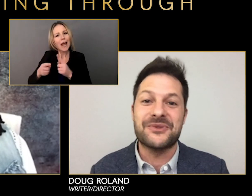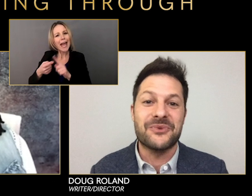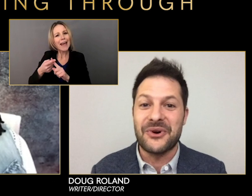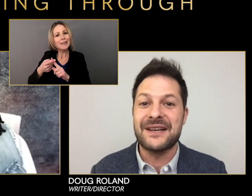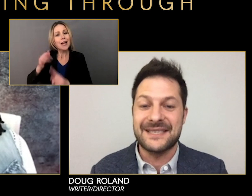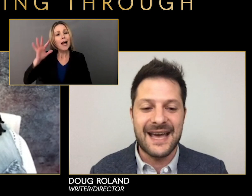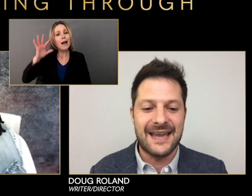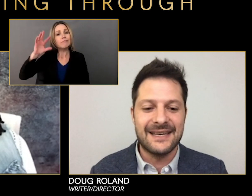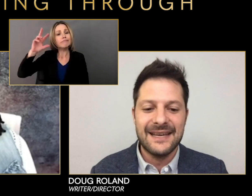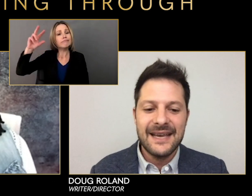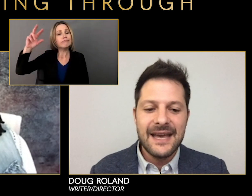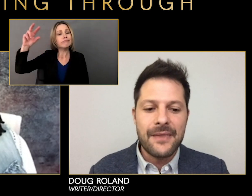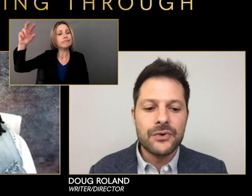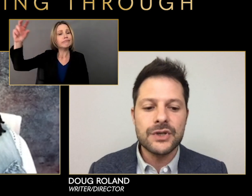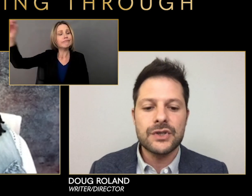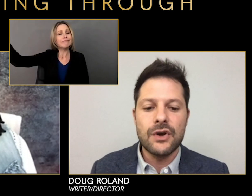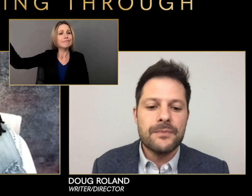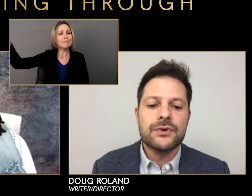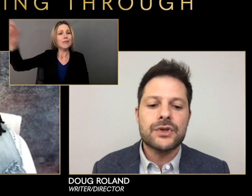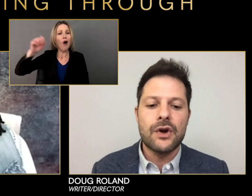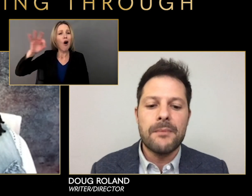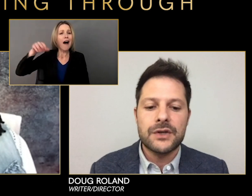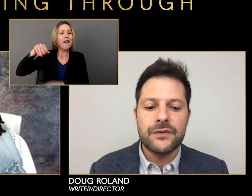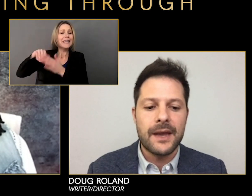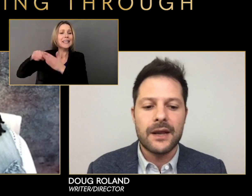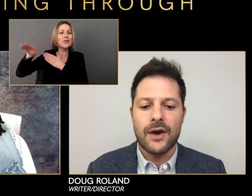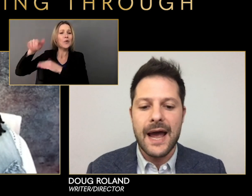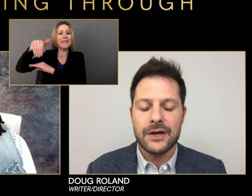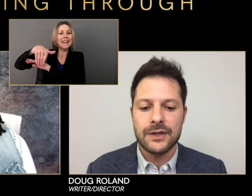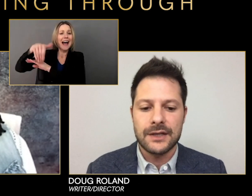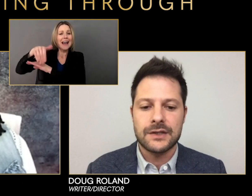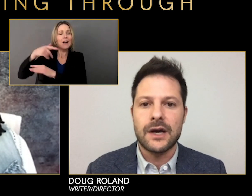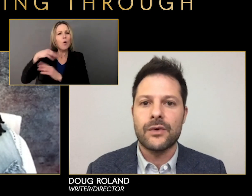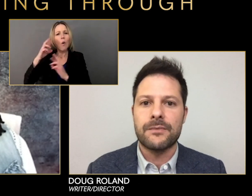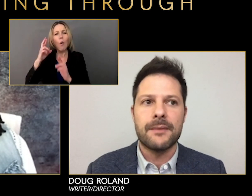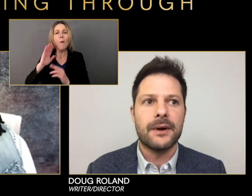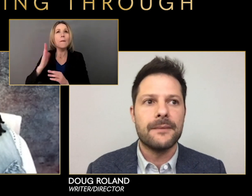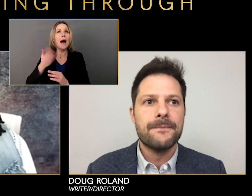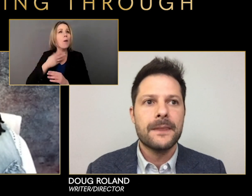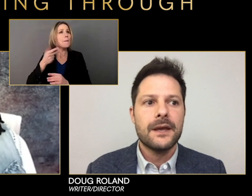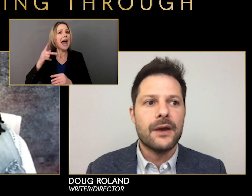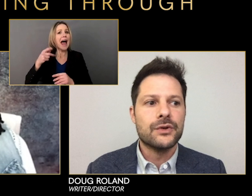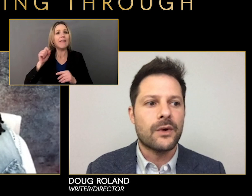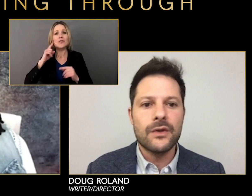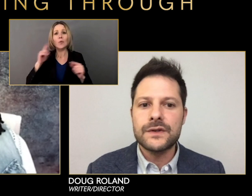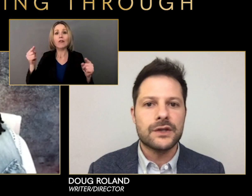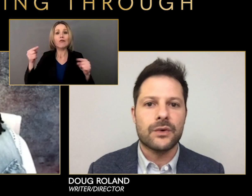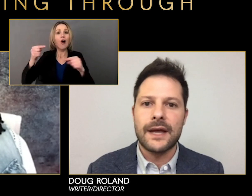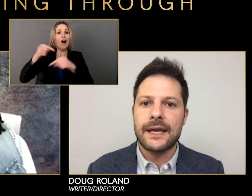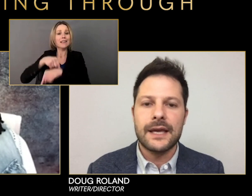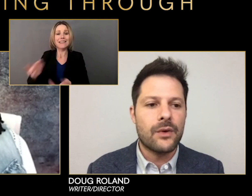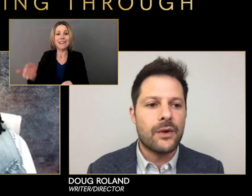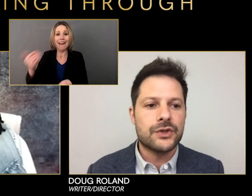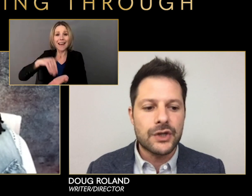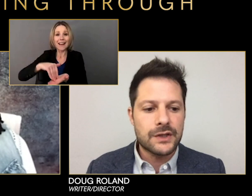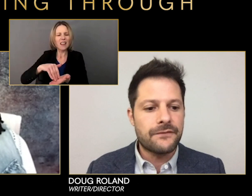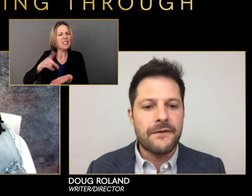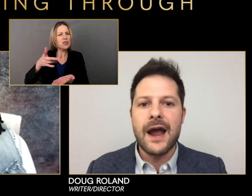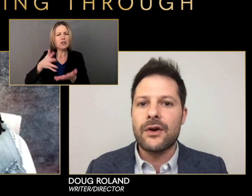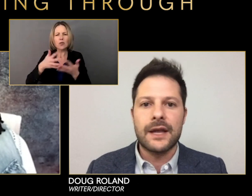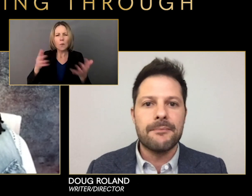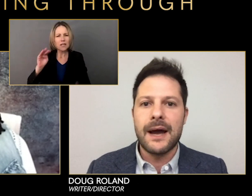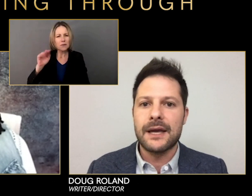our paths will cross again. And there was so much from that interaction that stuck with me, but it was one of those things where like it was